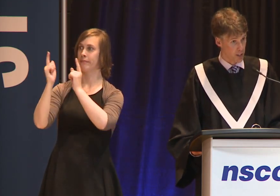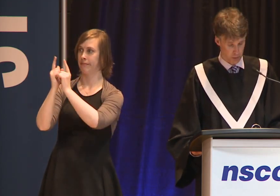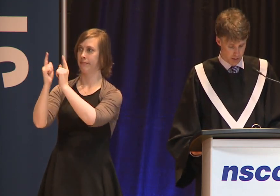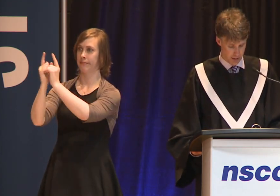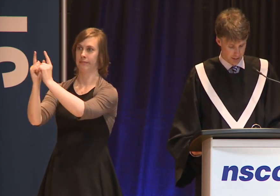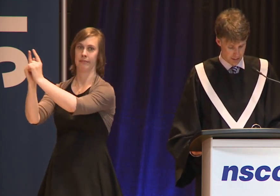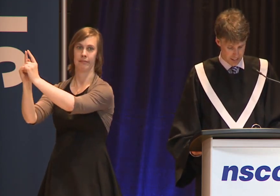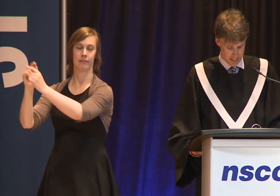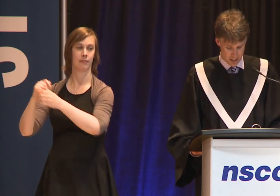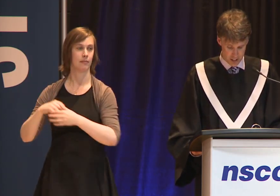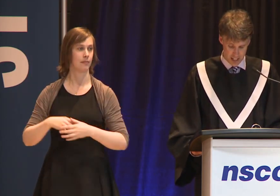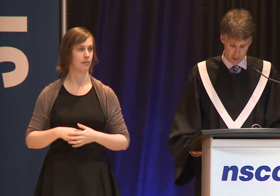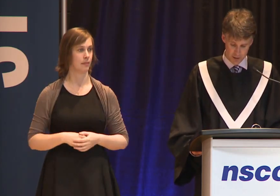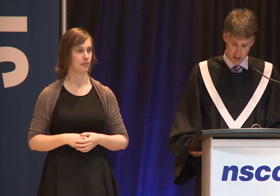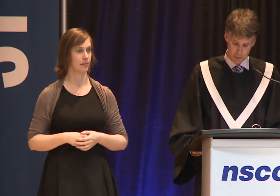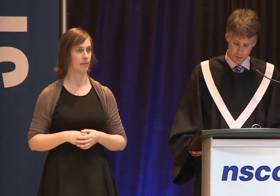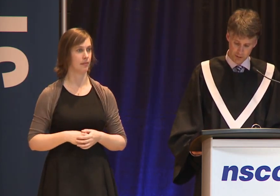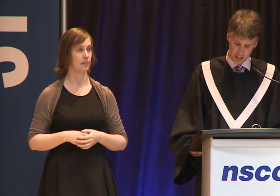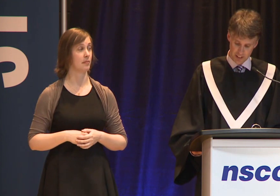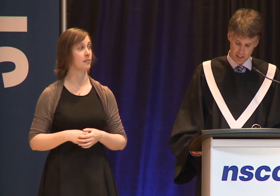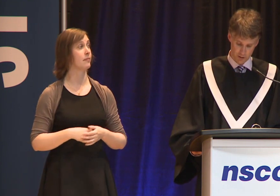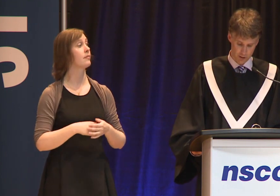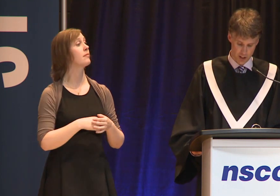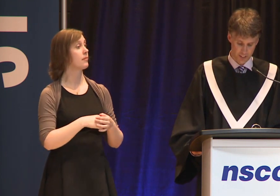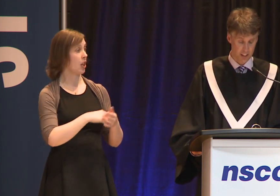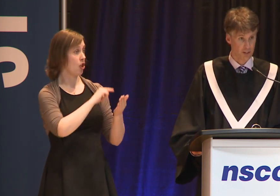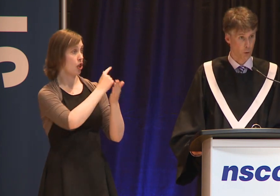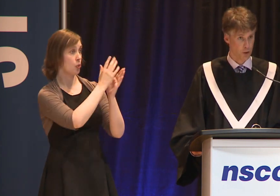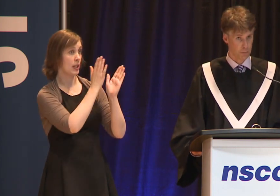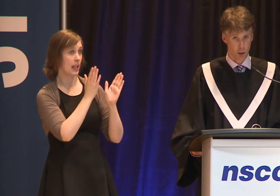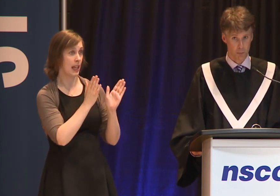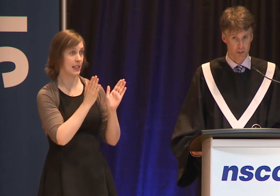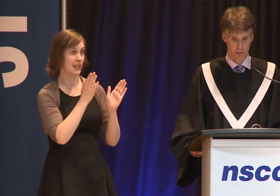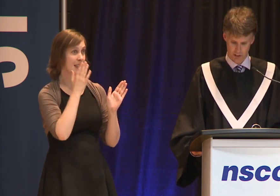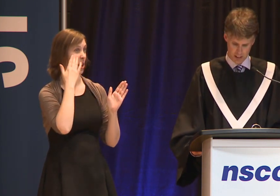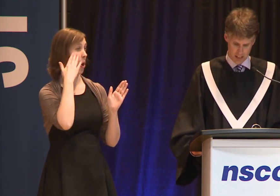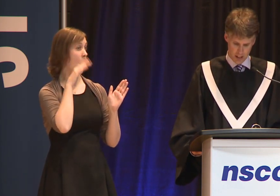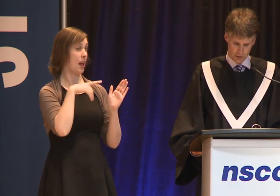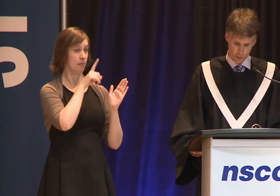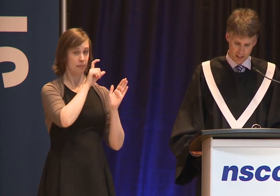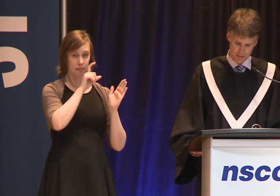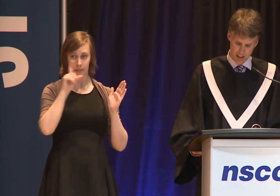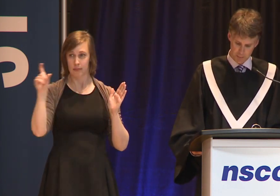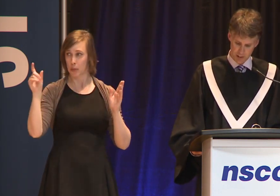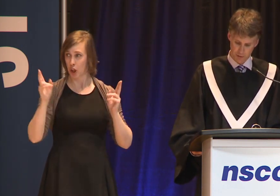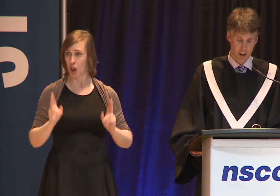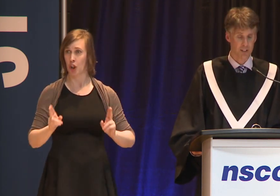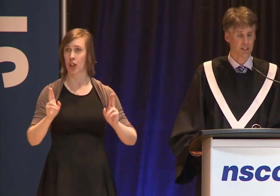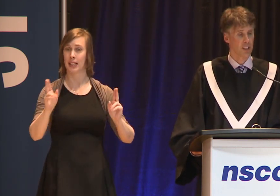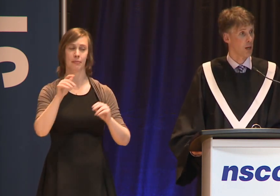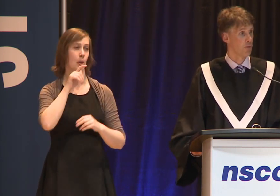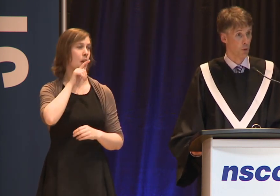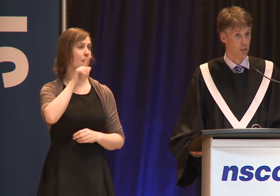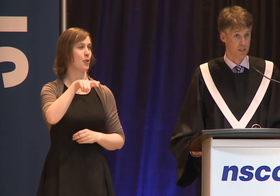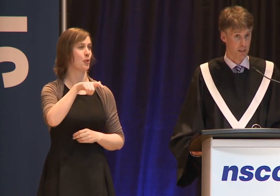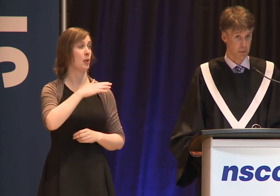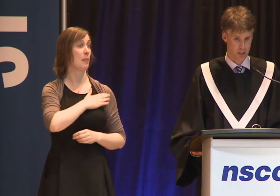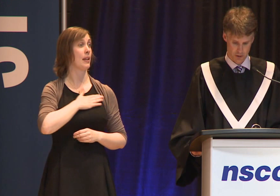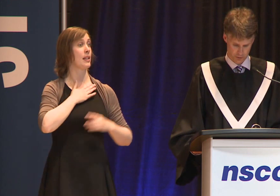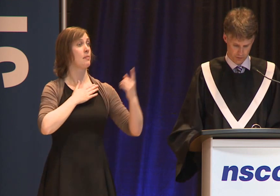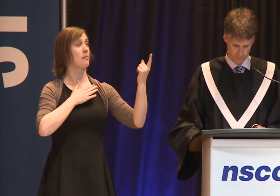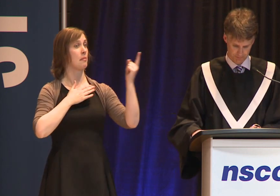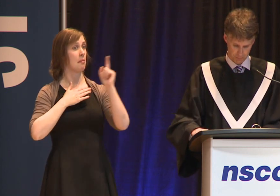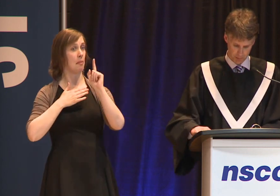remind graduates to take their time when receiving their certificates or diplomas so that family and friends can come forward to